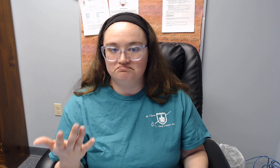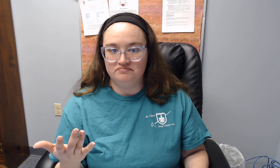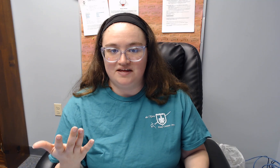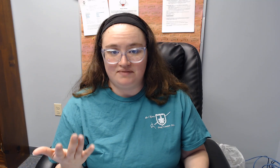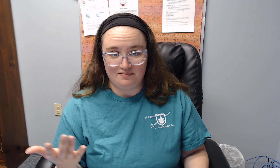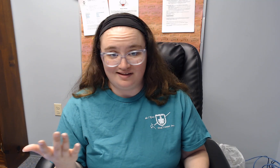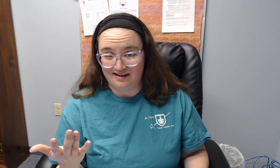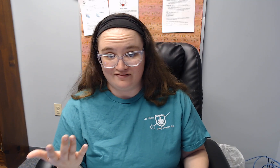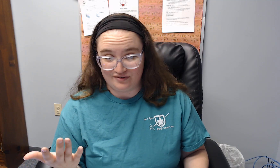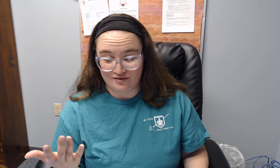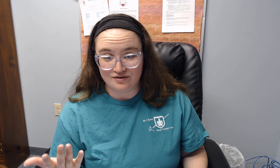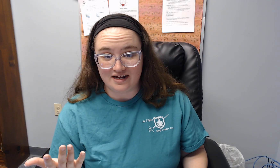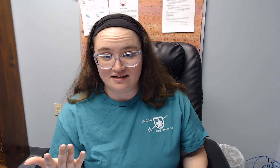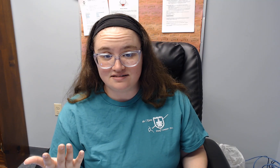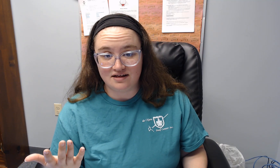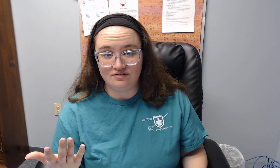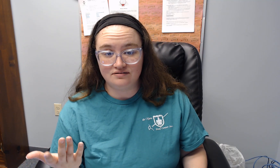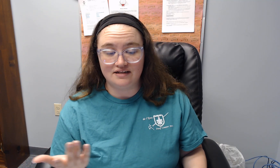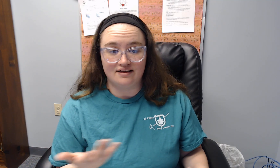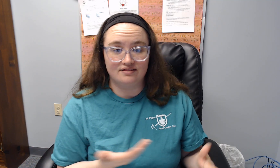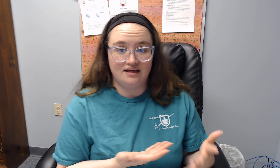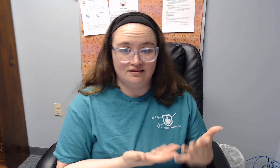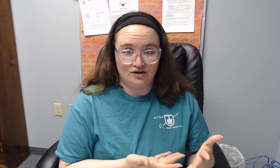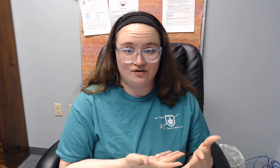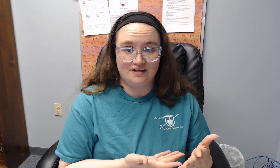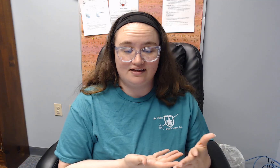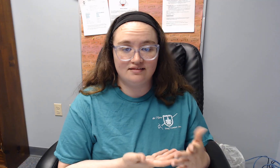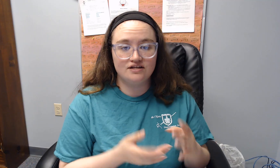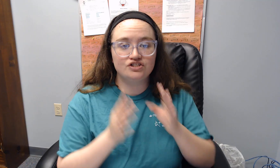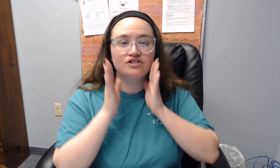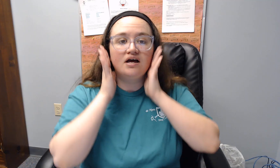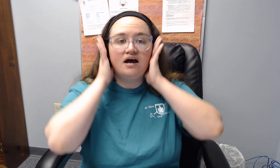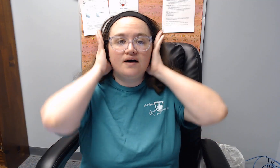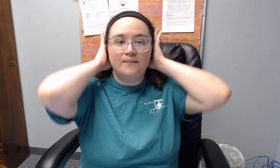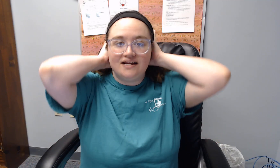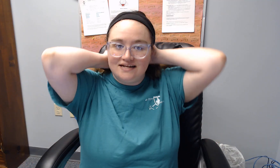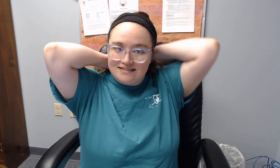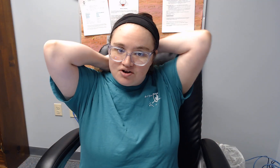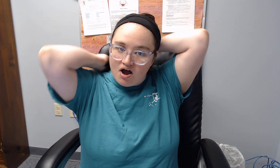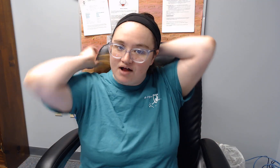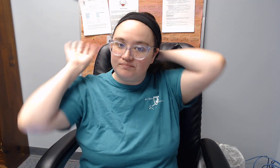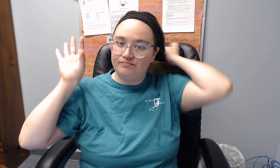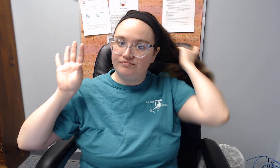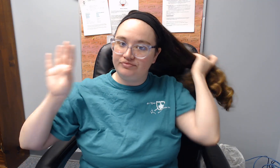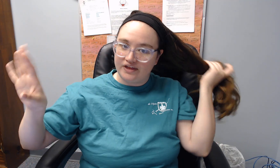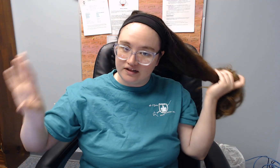They maybe have learned ASL, like they learn English, but it is not their